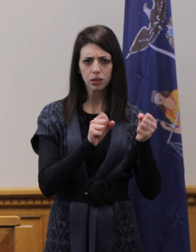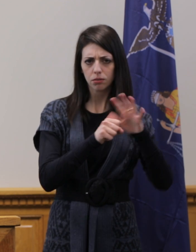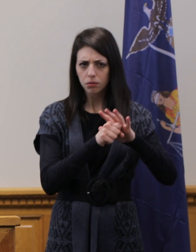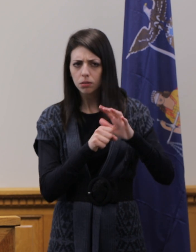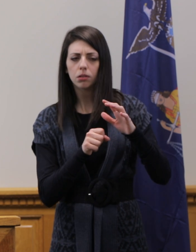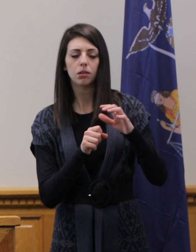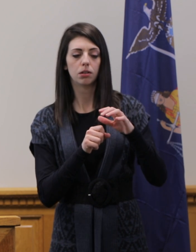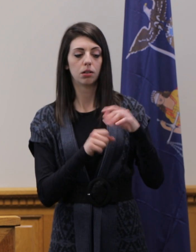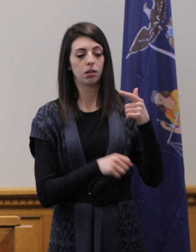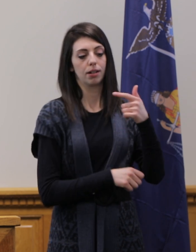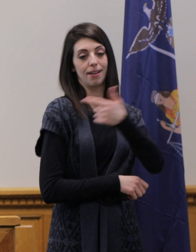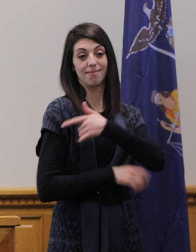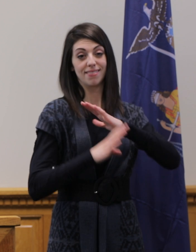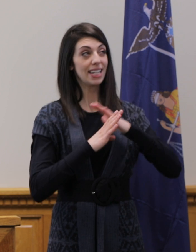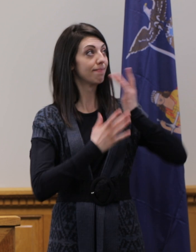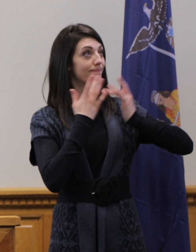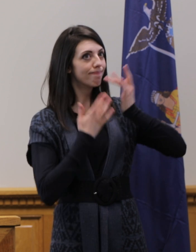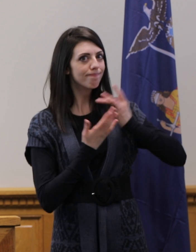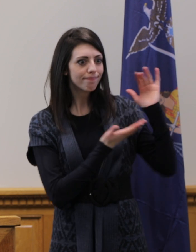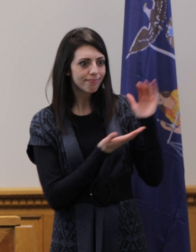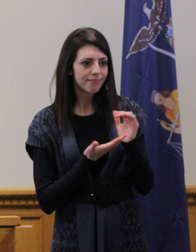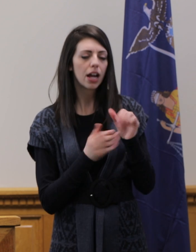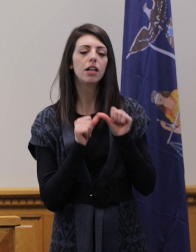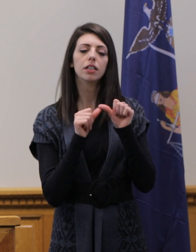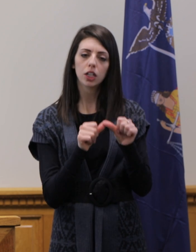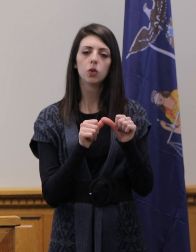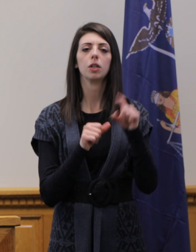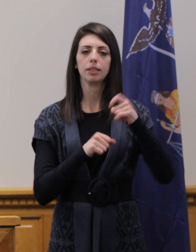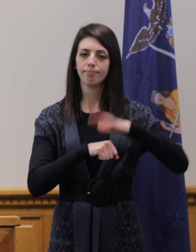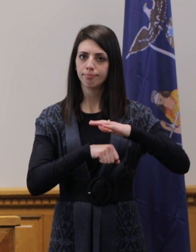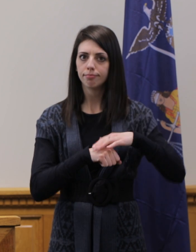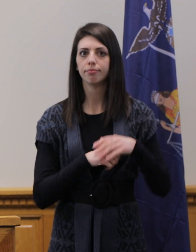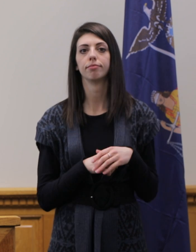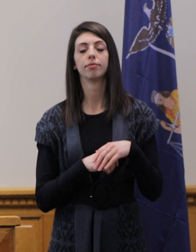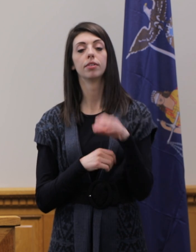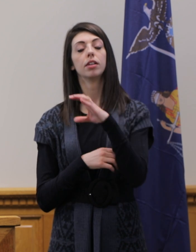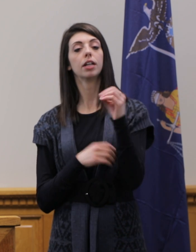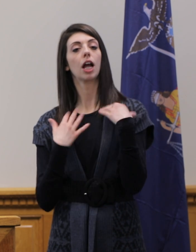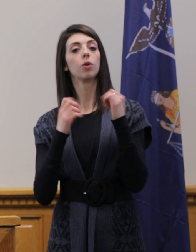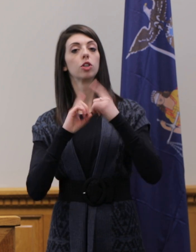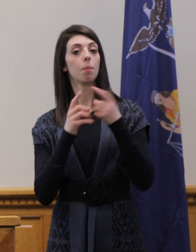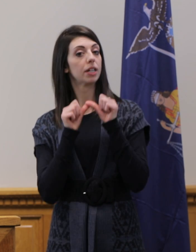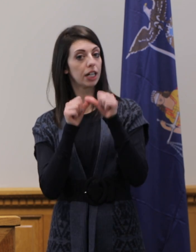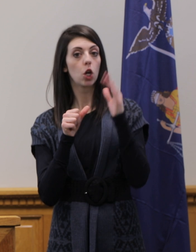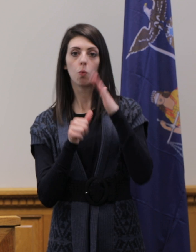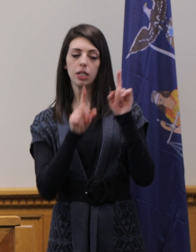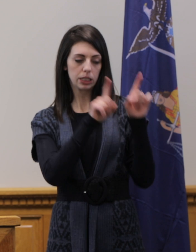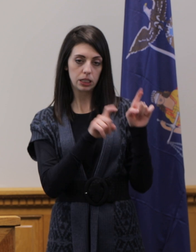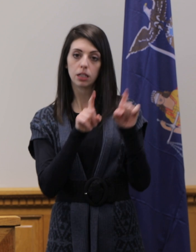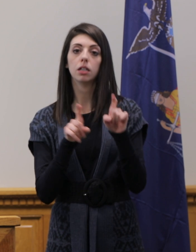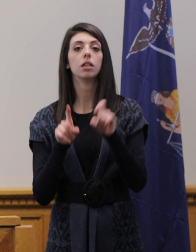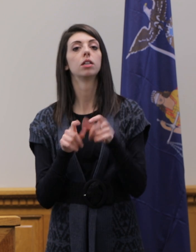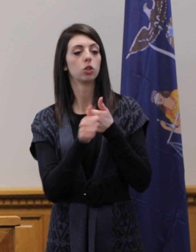vaccine shortage, and continued caution fatigue. The County Health Department will continue to increase testing,